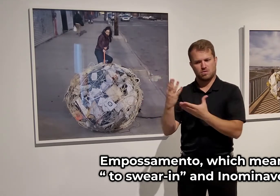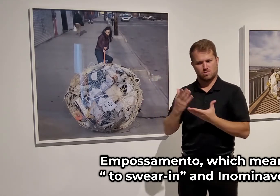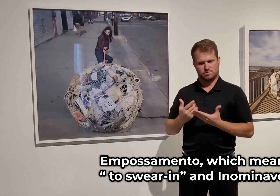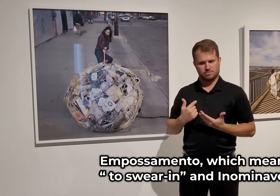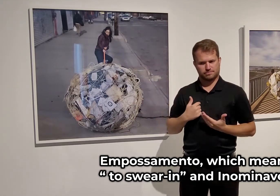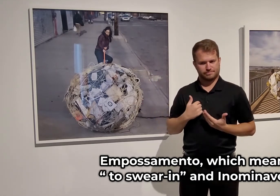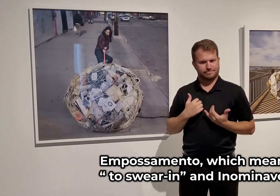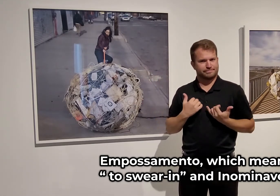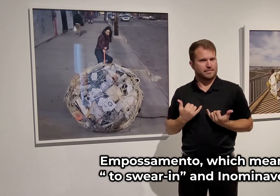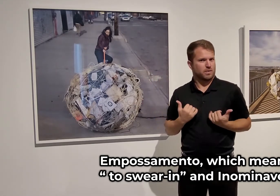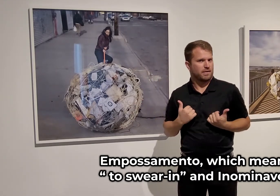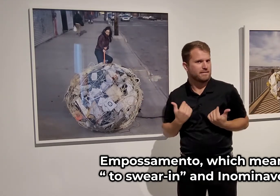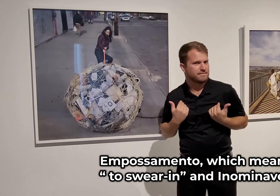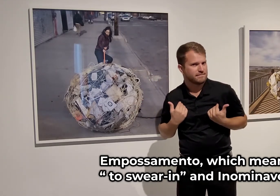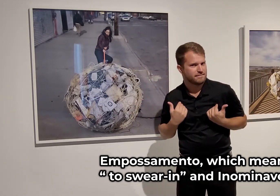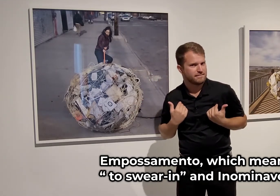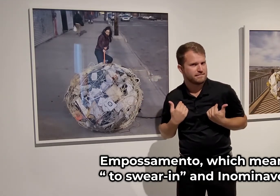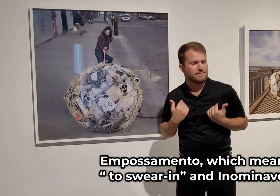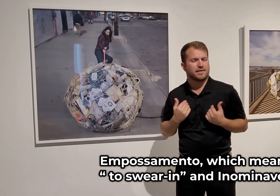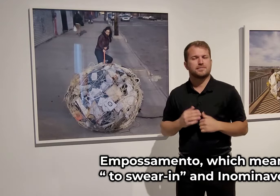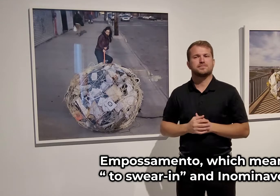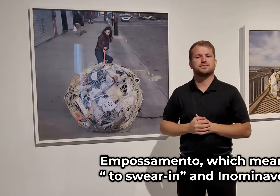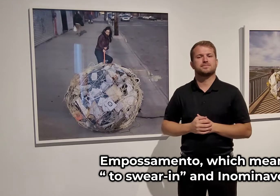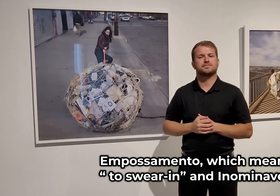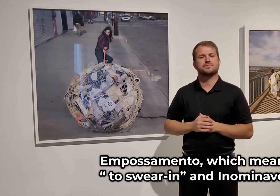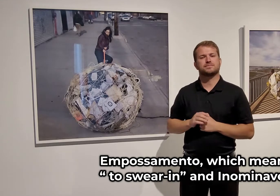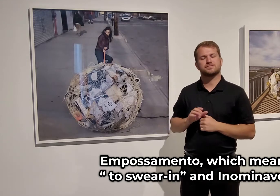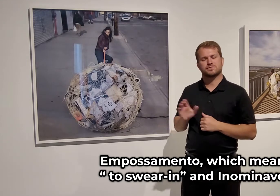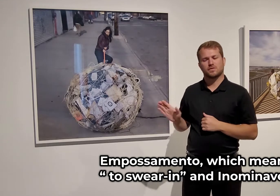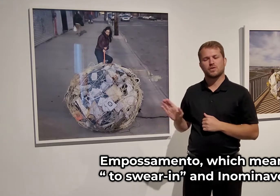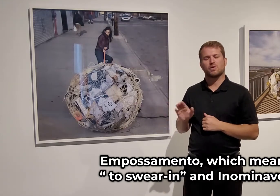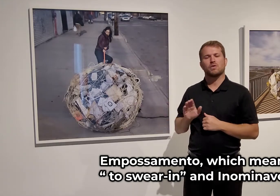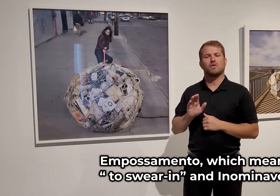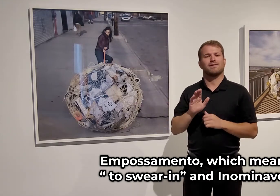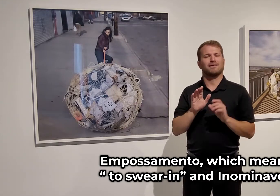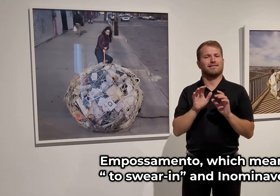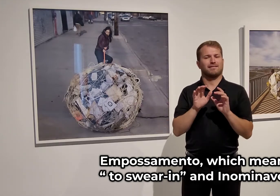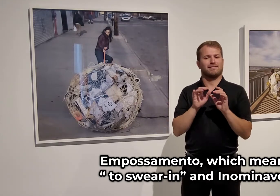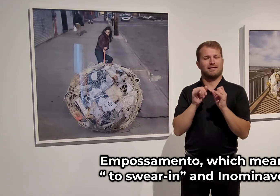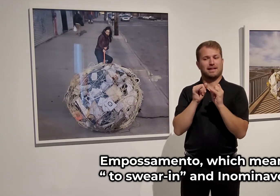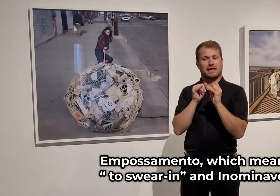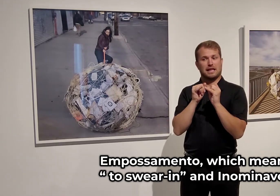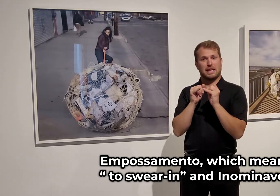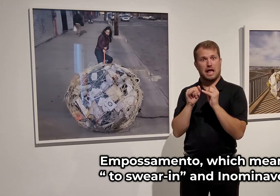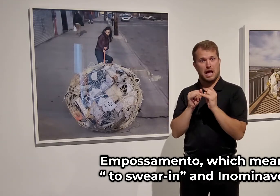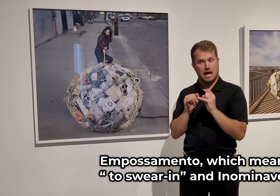Mattingly's line concerns climate change, materialism, and sustainability.